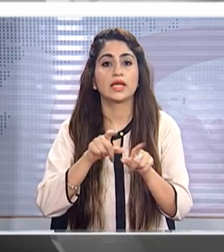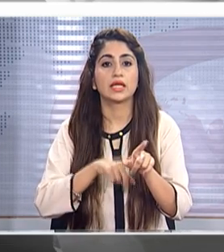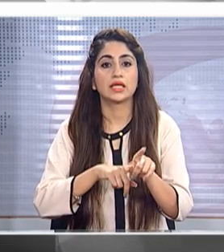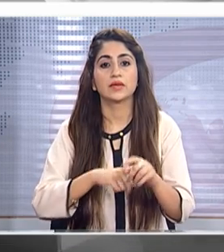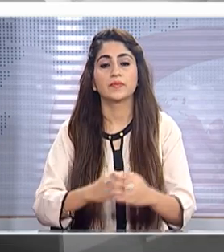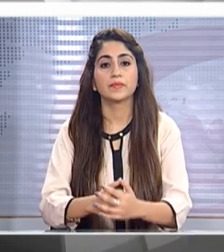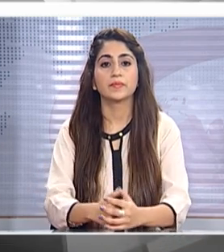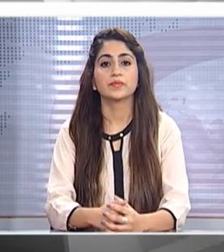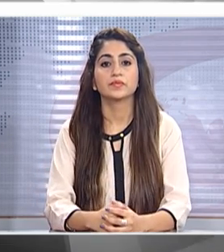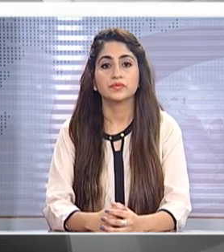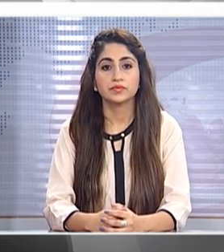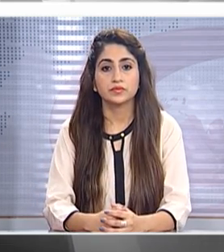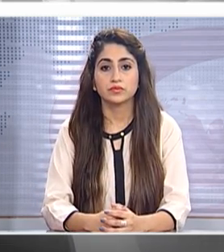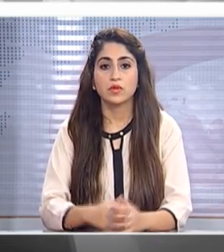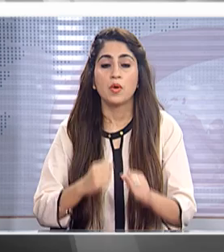final.